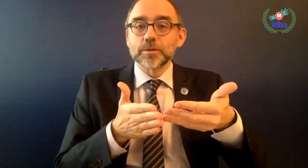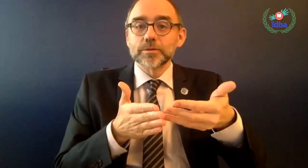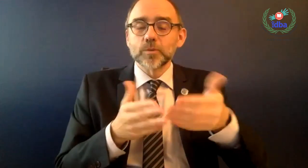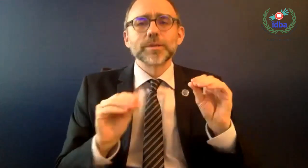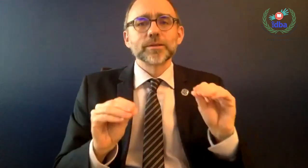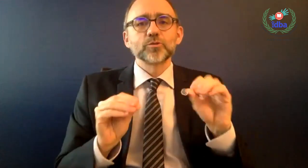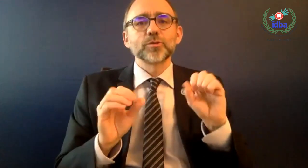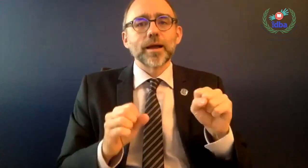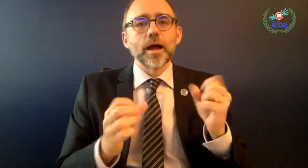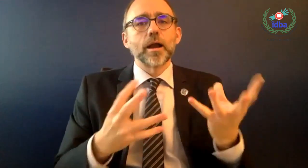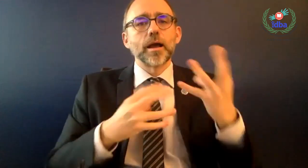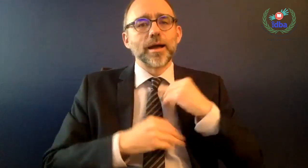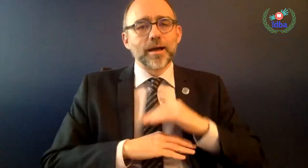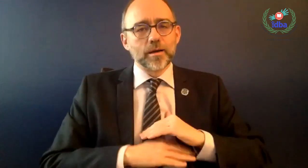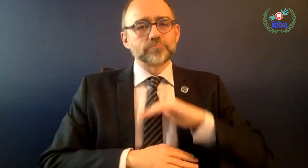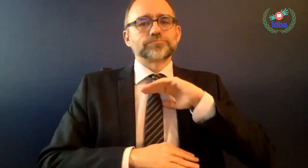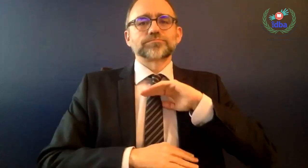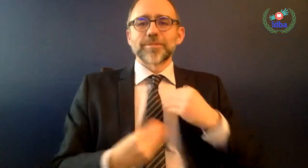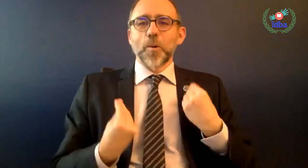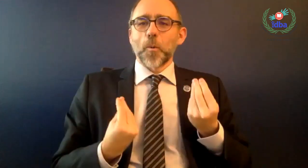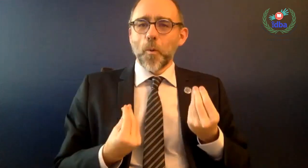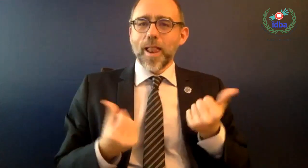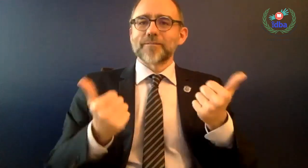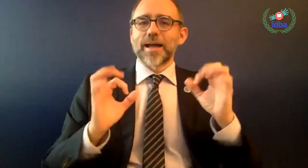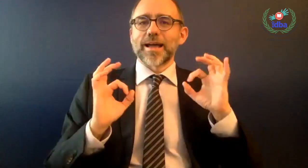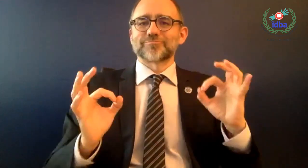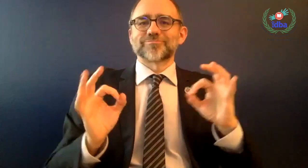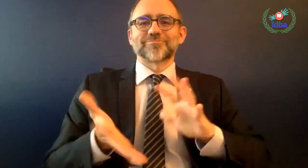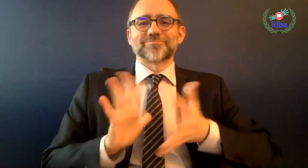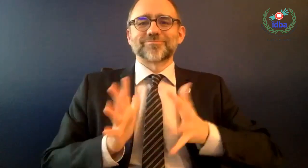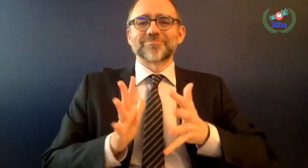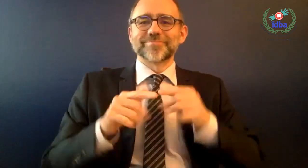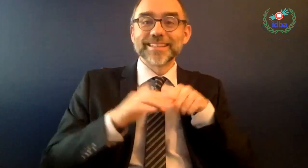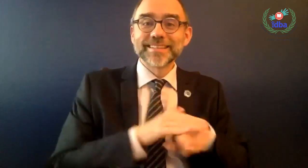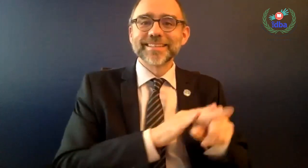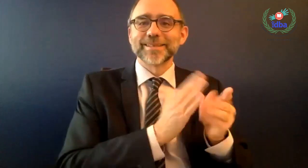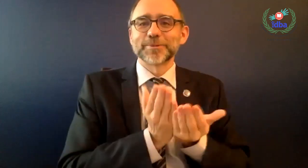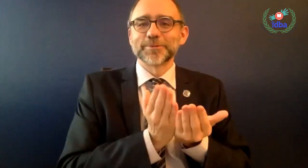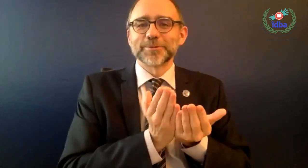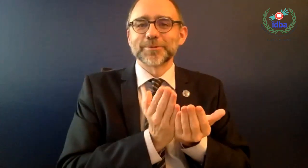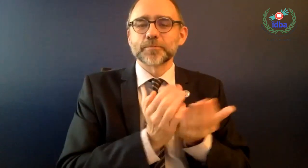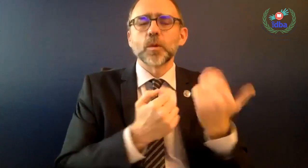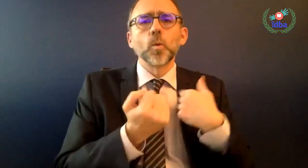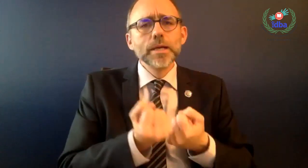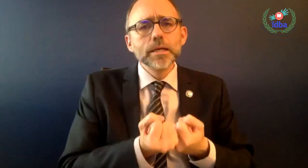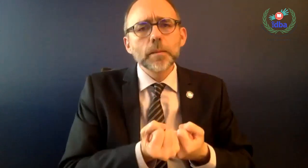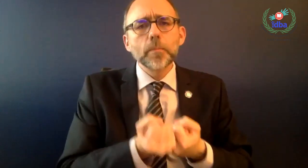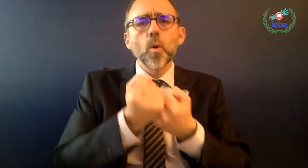more training on sign language for the hearing people. Yes, to qualify, to become quality interpreters or quality signers.